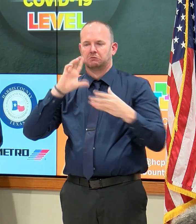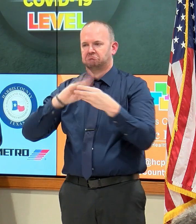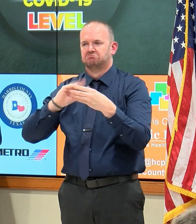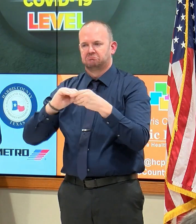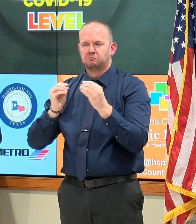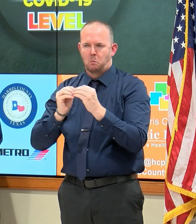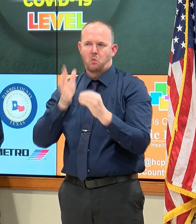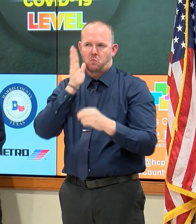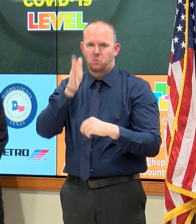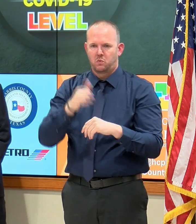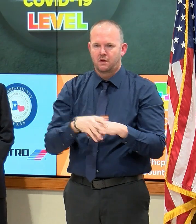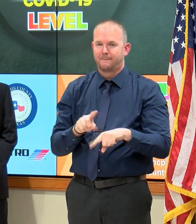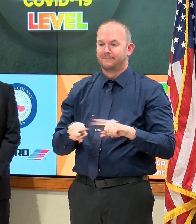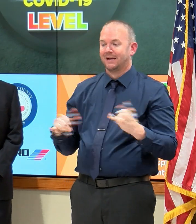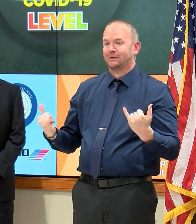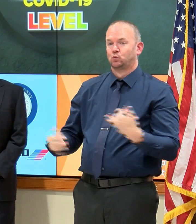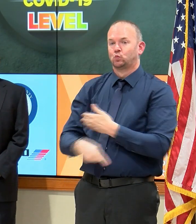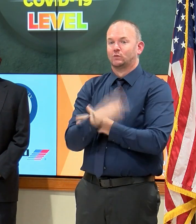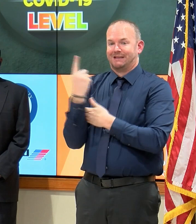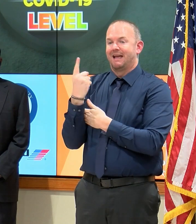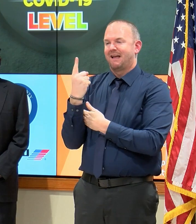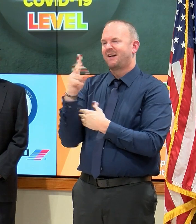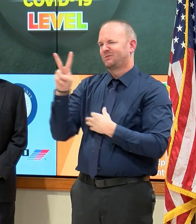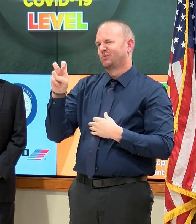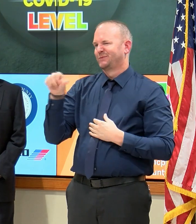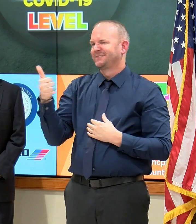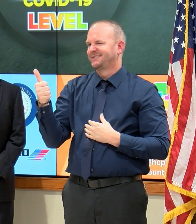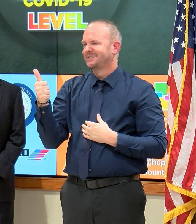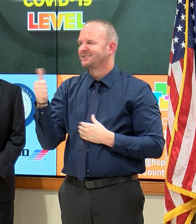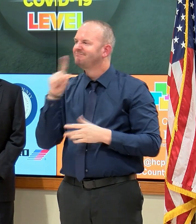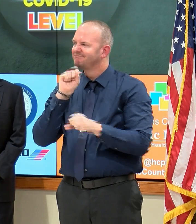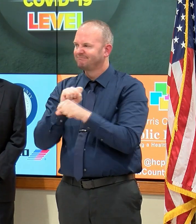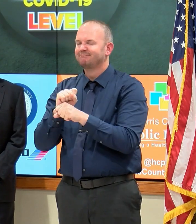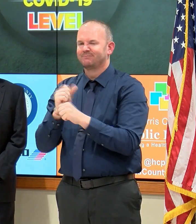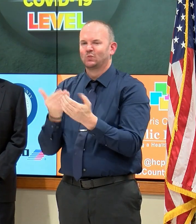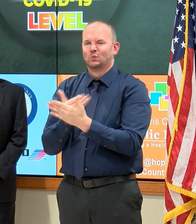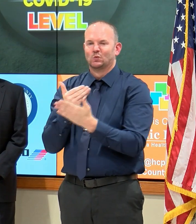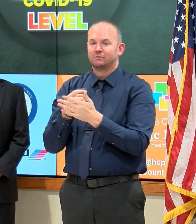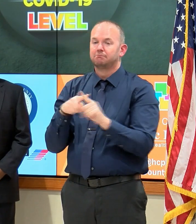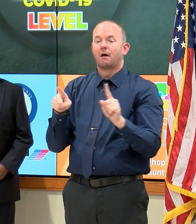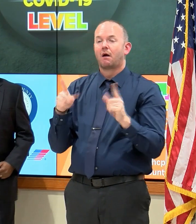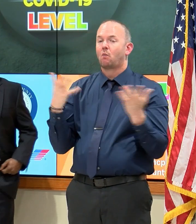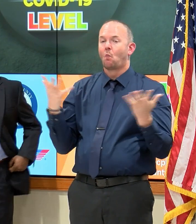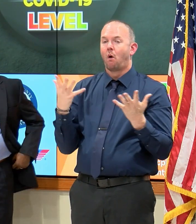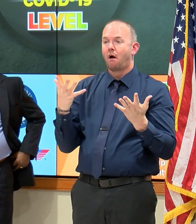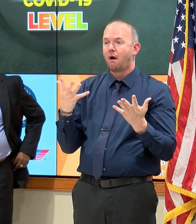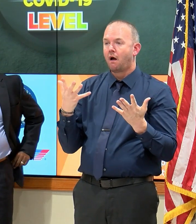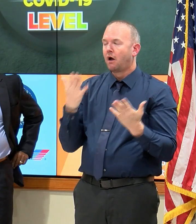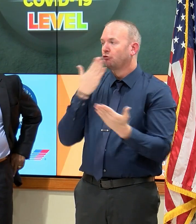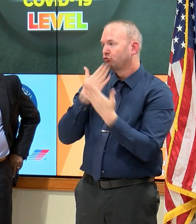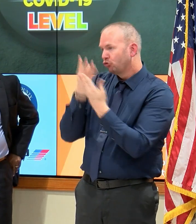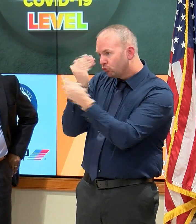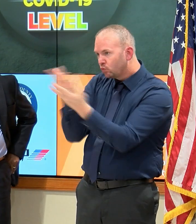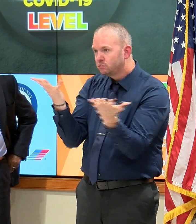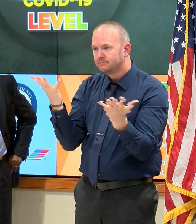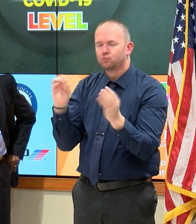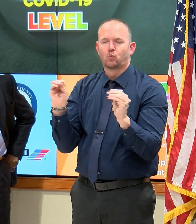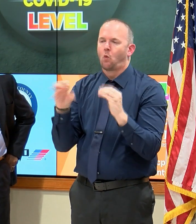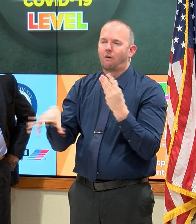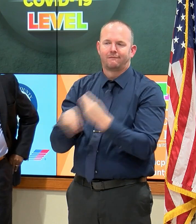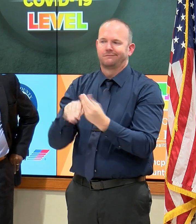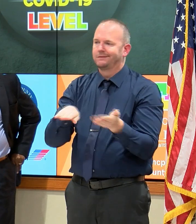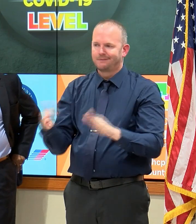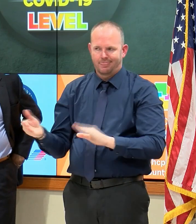cases. The good news is that we're not reporting any deaths, and so the number of people who have died inside the city of